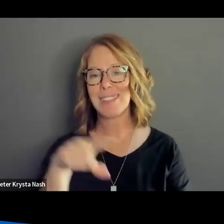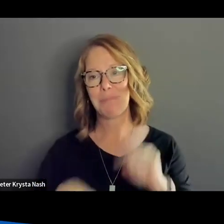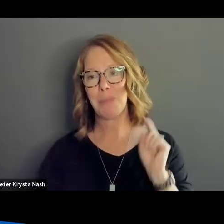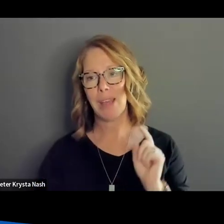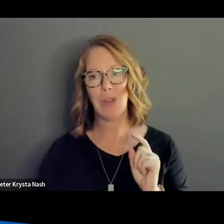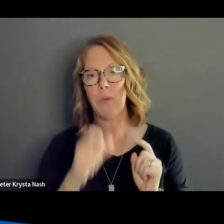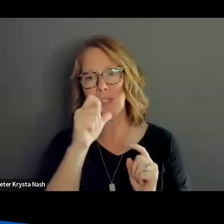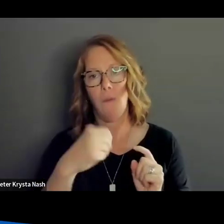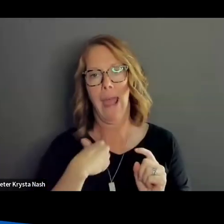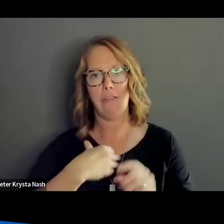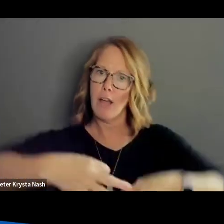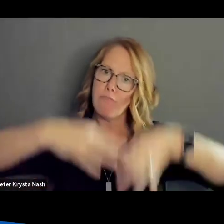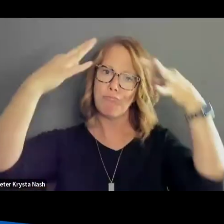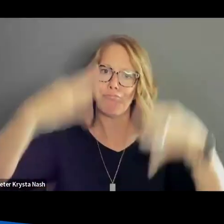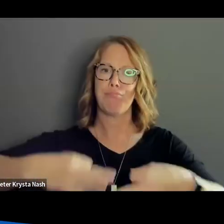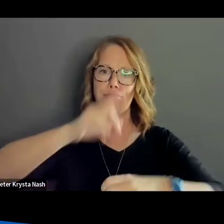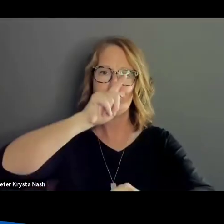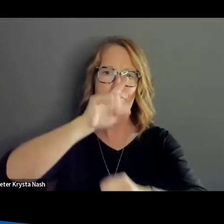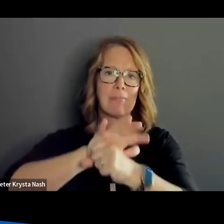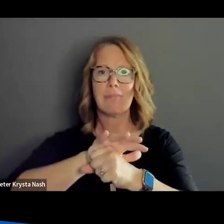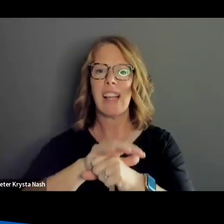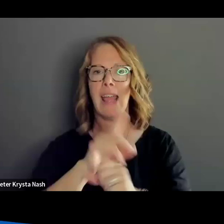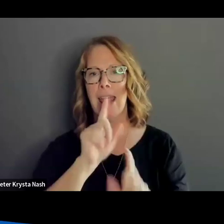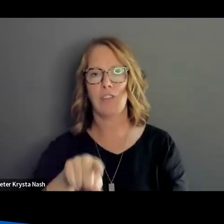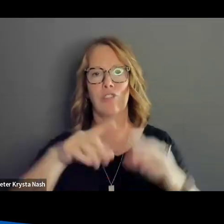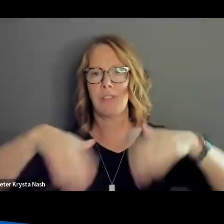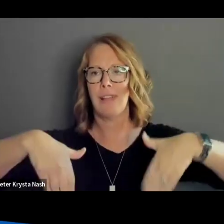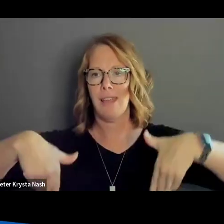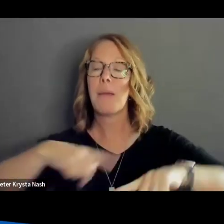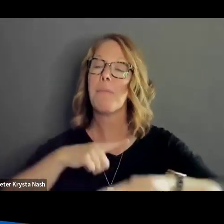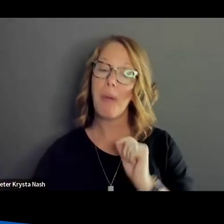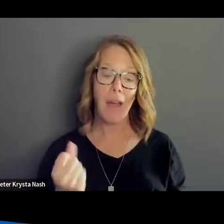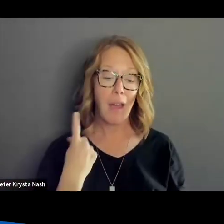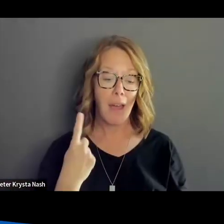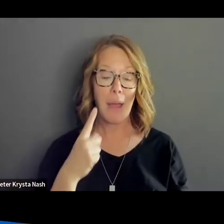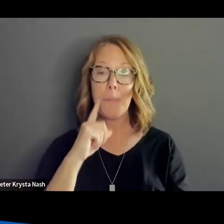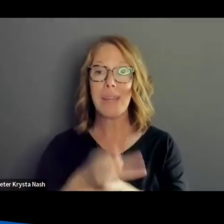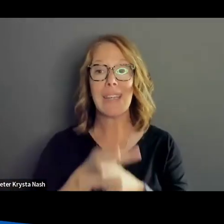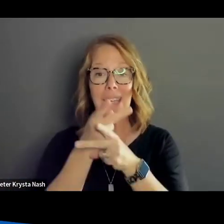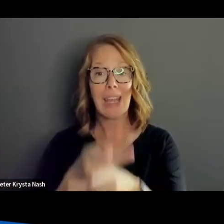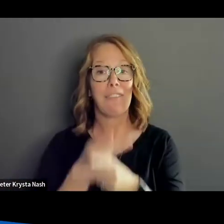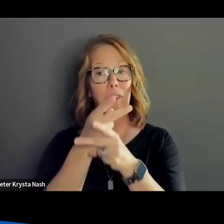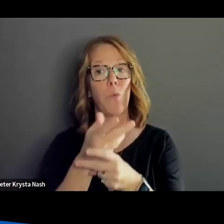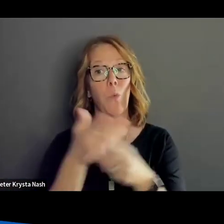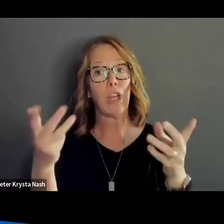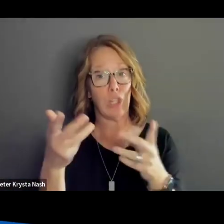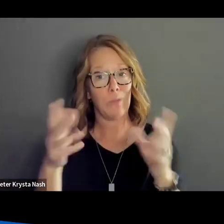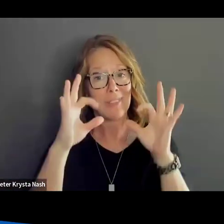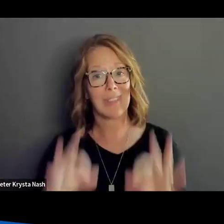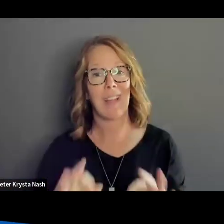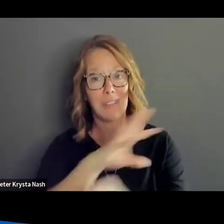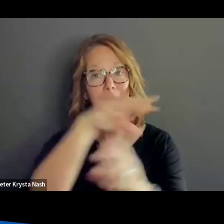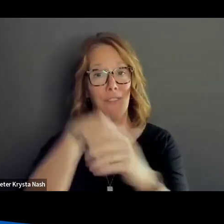a definitive answer on some of these things. But also be very careful what you choose to participate